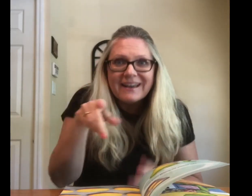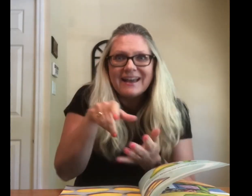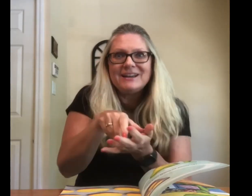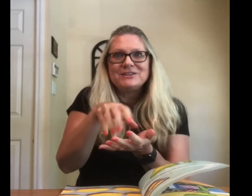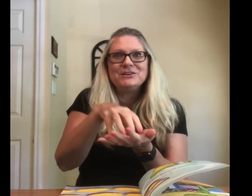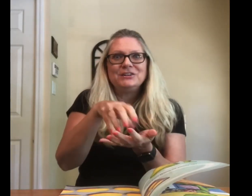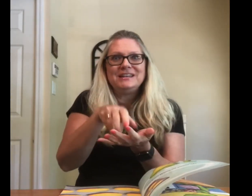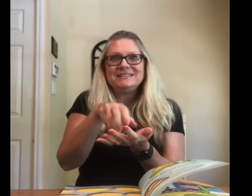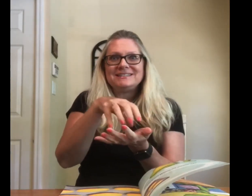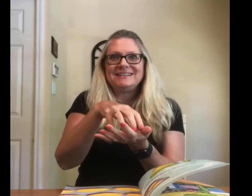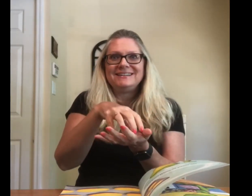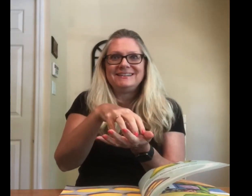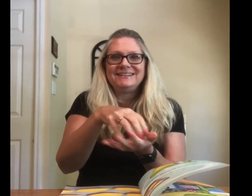at cookies.